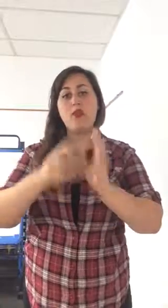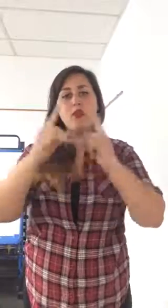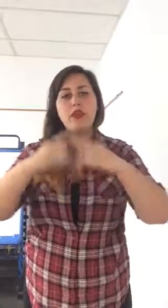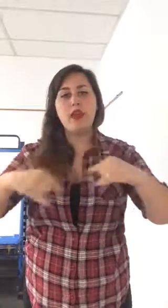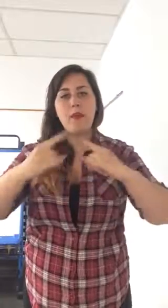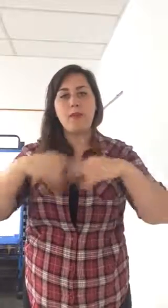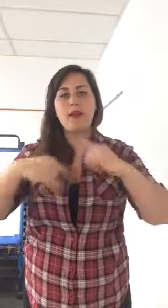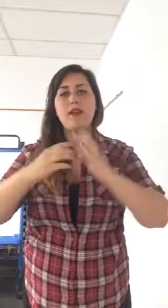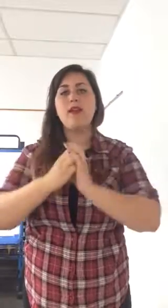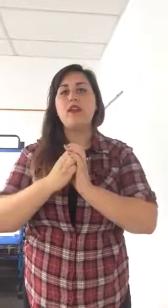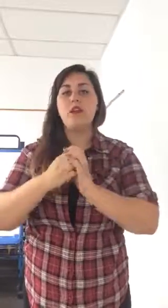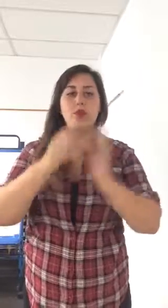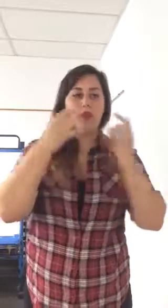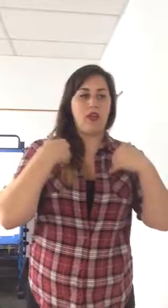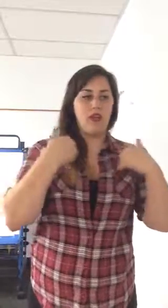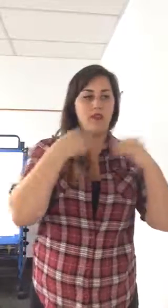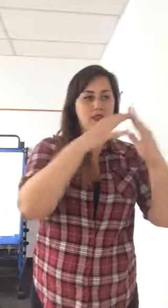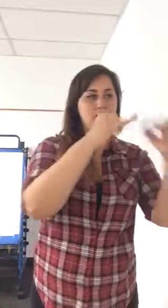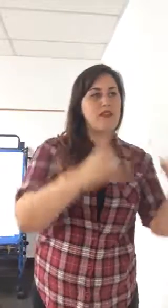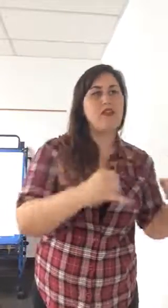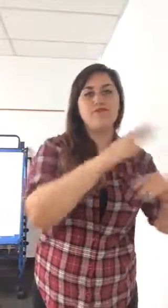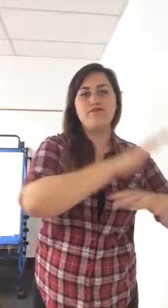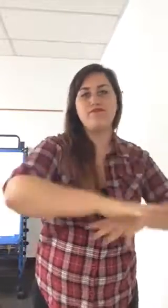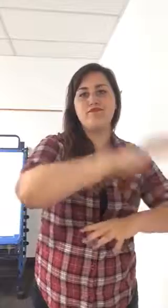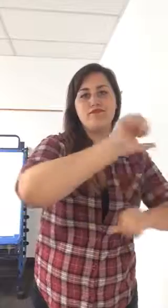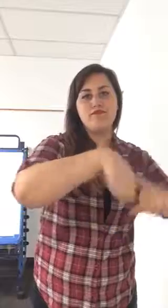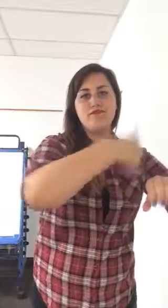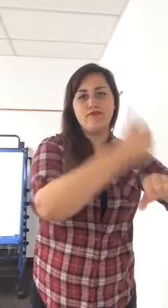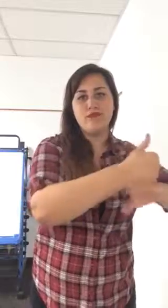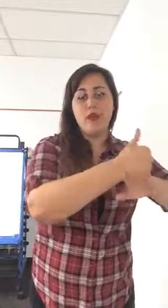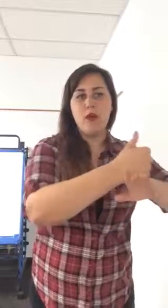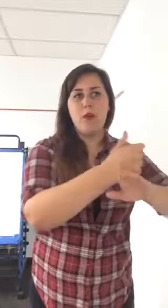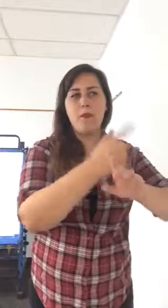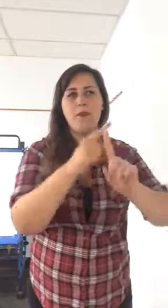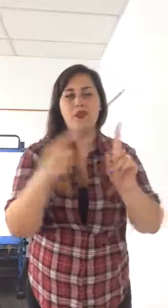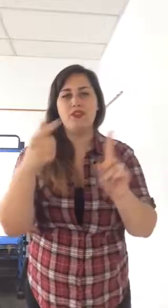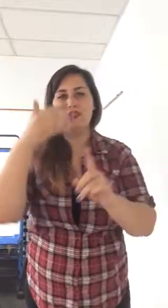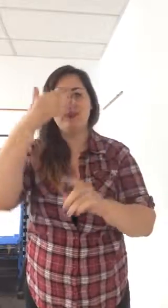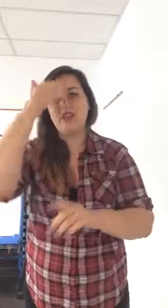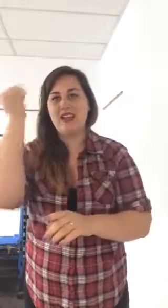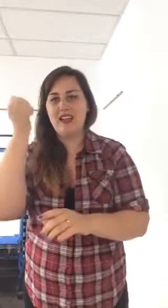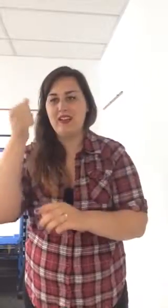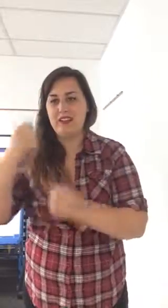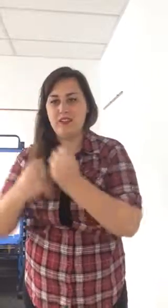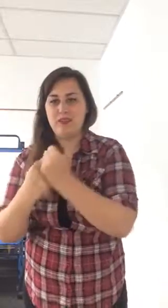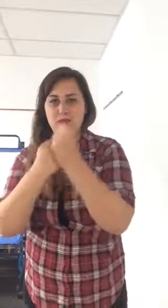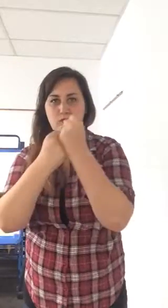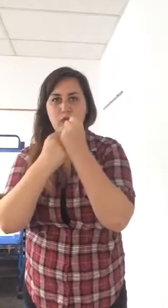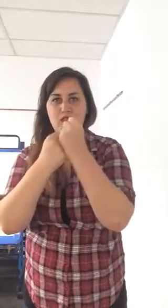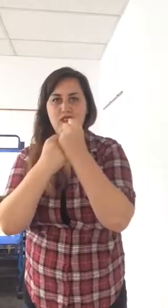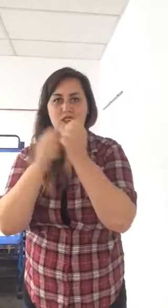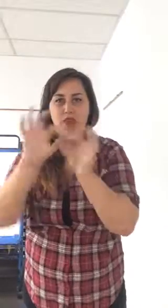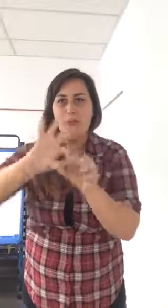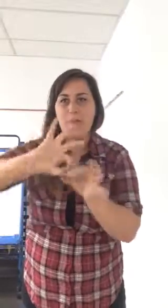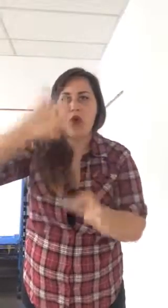the tent laying out and it's all ready to go. We're gone camping, but we forgot the supports. We forgot the little fiberglass or the aluminum poles that hold it up. How successful are we going to